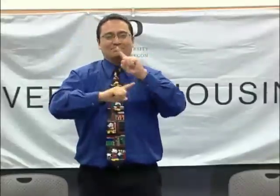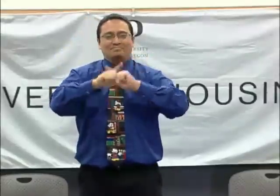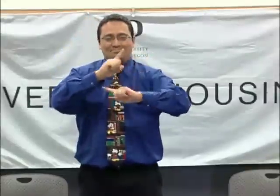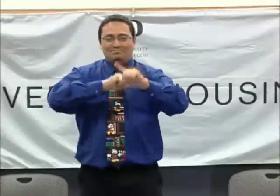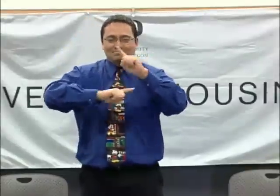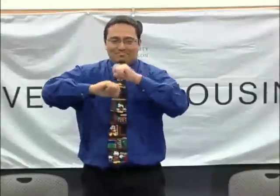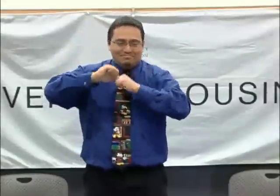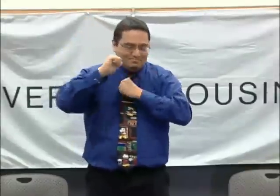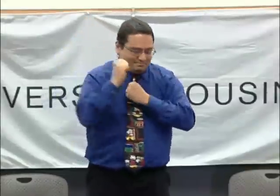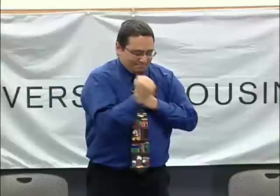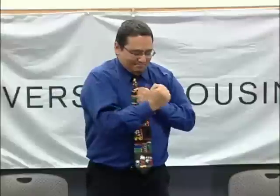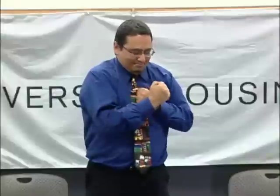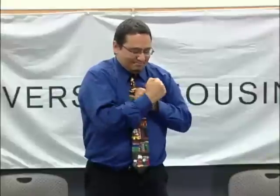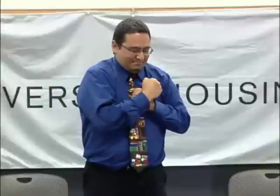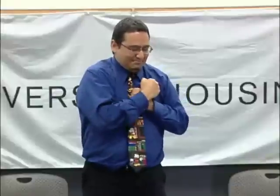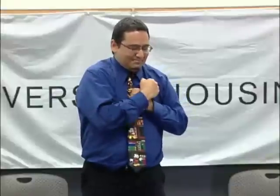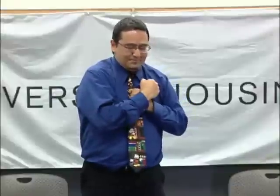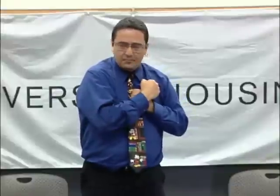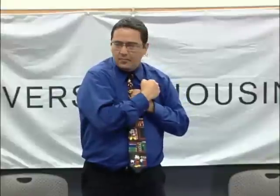signing. Love.